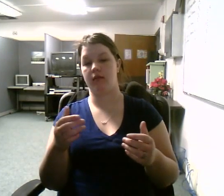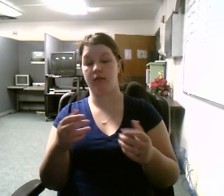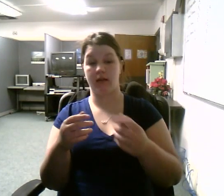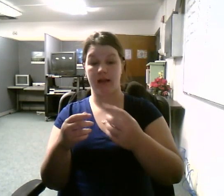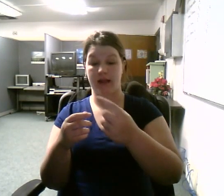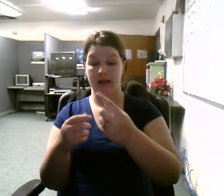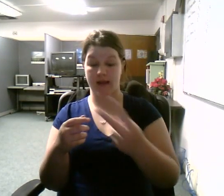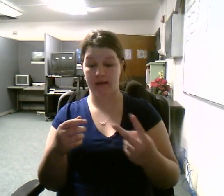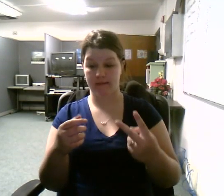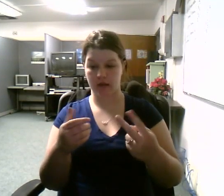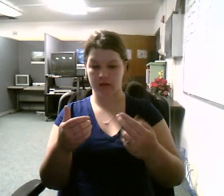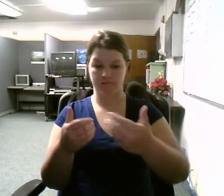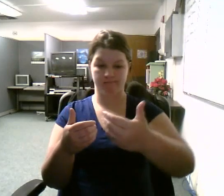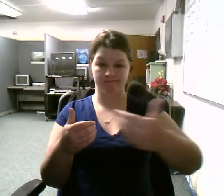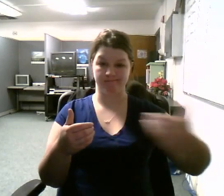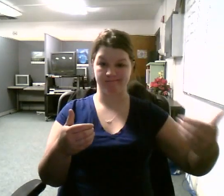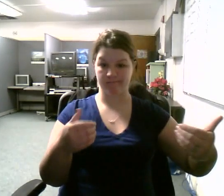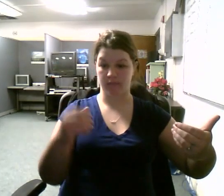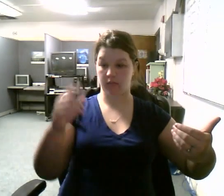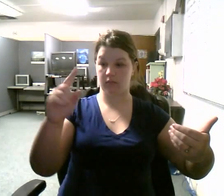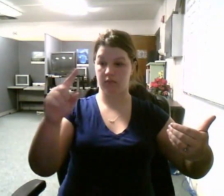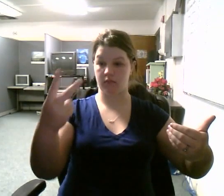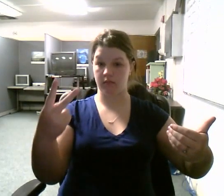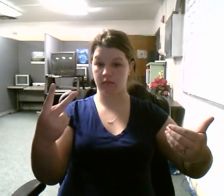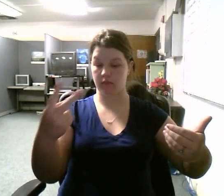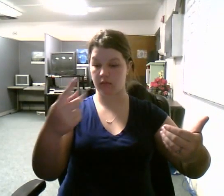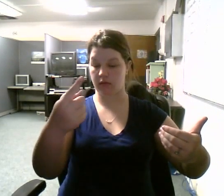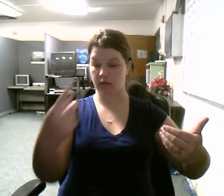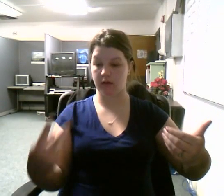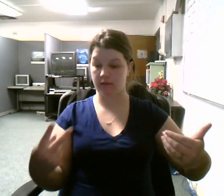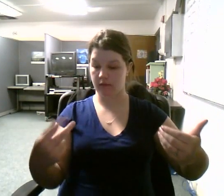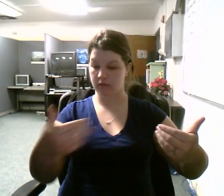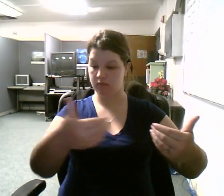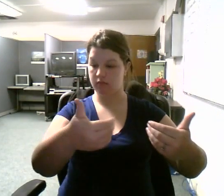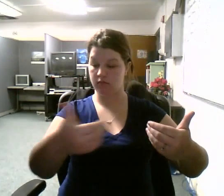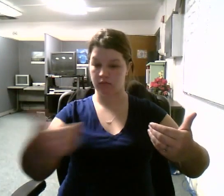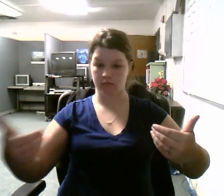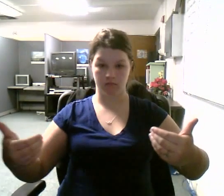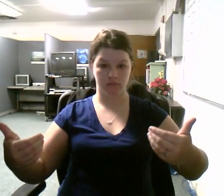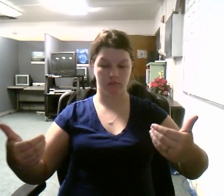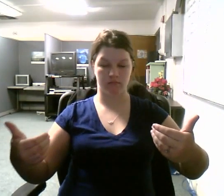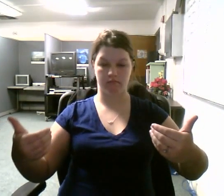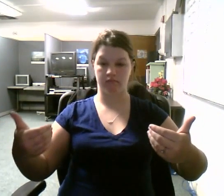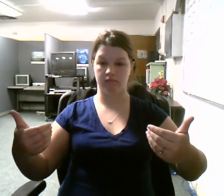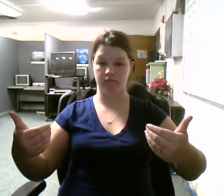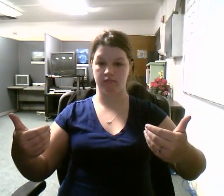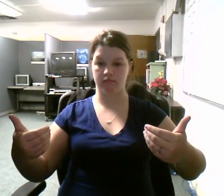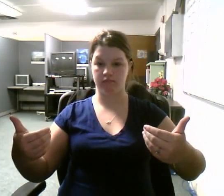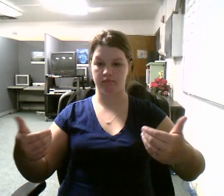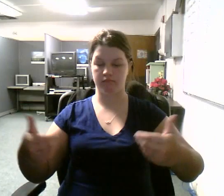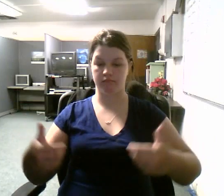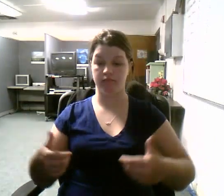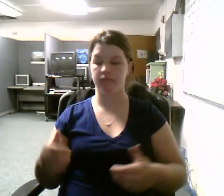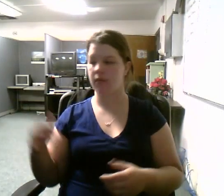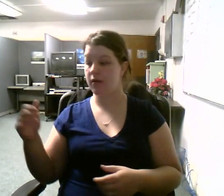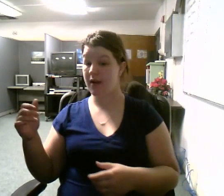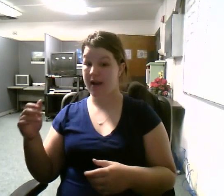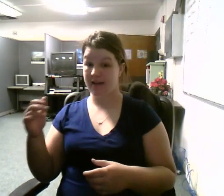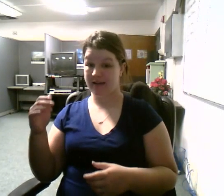other. When the chromosomes get to the side of the cell, it's time to move on to telophase. Telophase, now